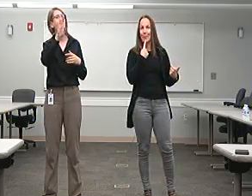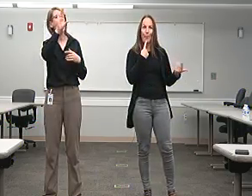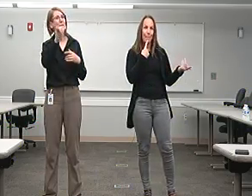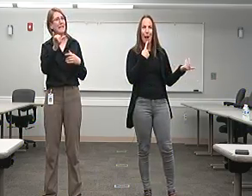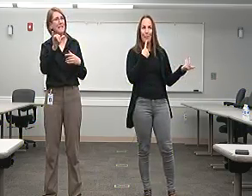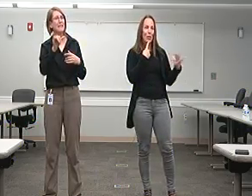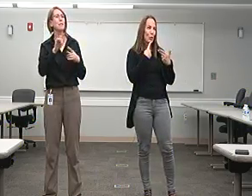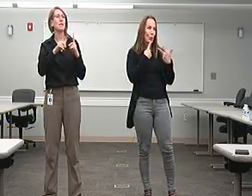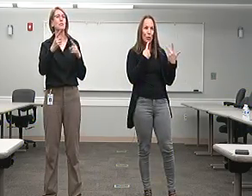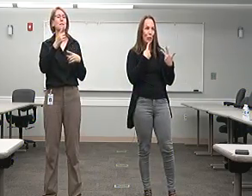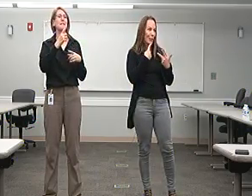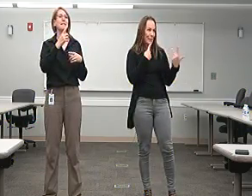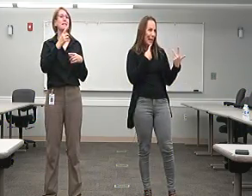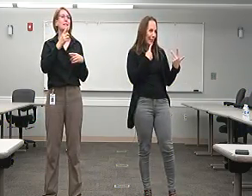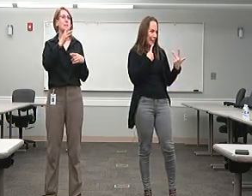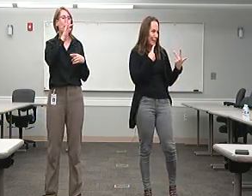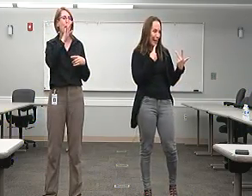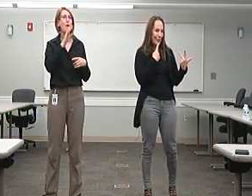words look exactly the same.